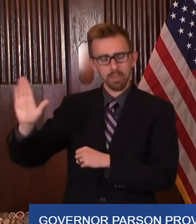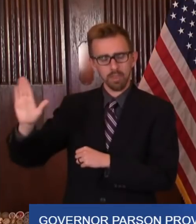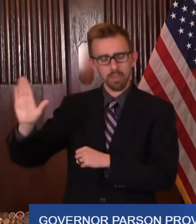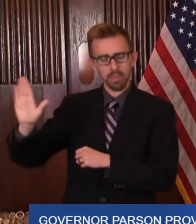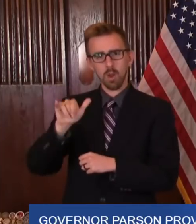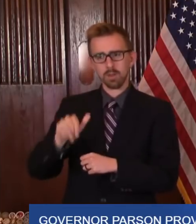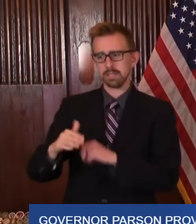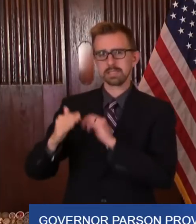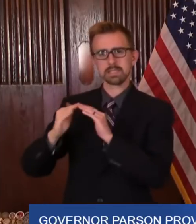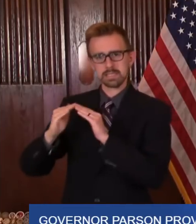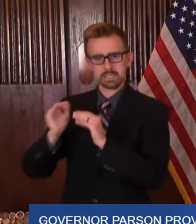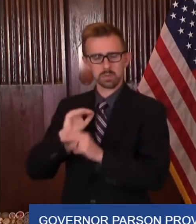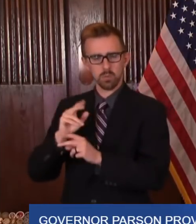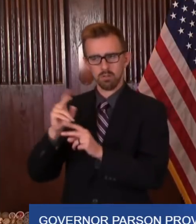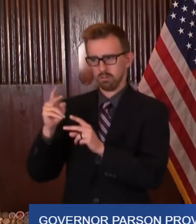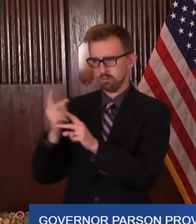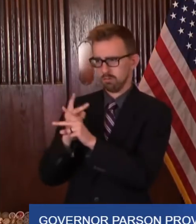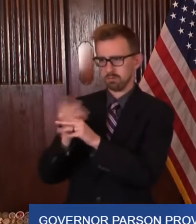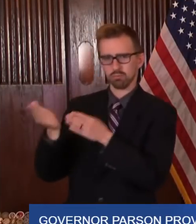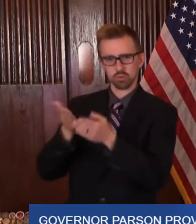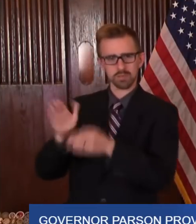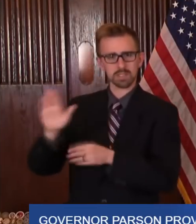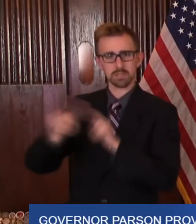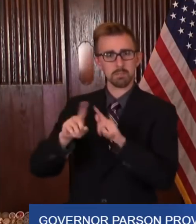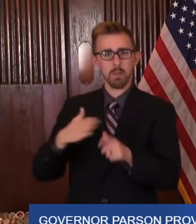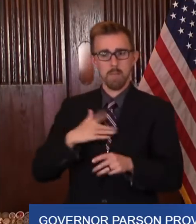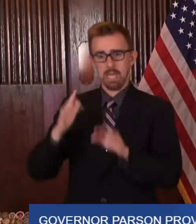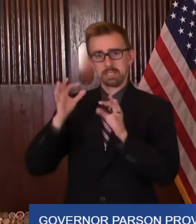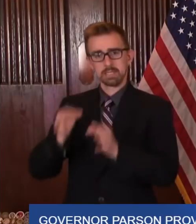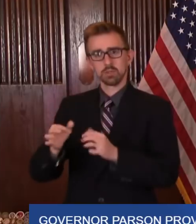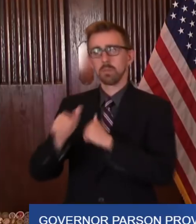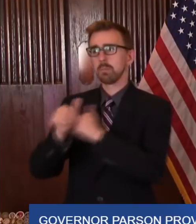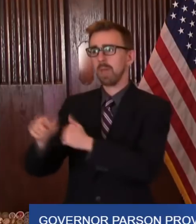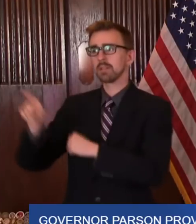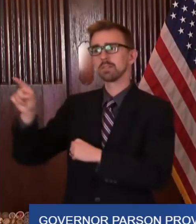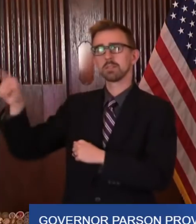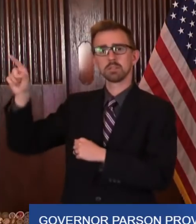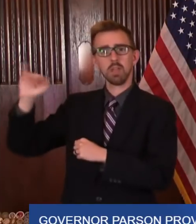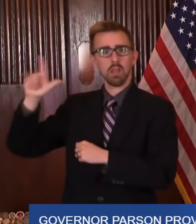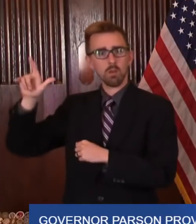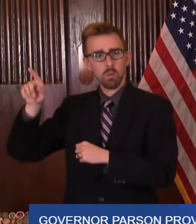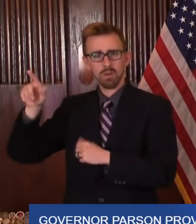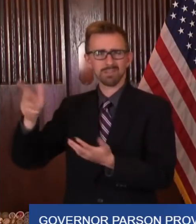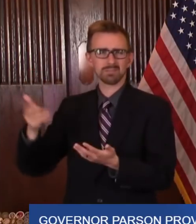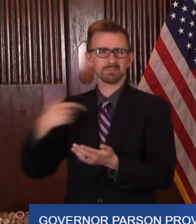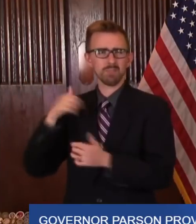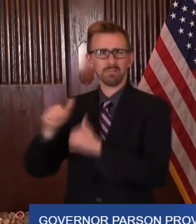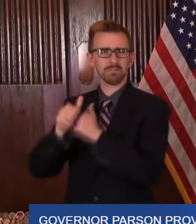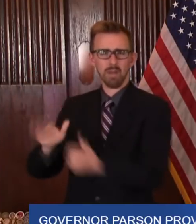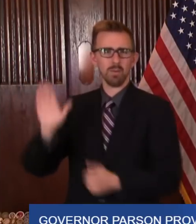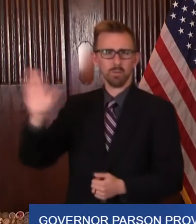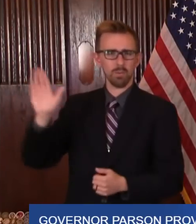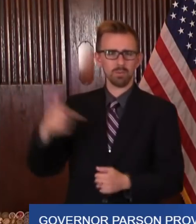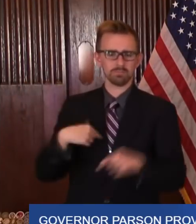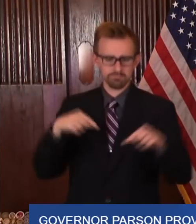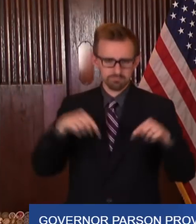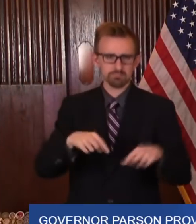city, and we're going to try to provide those services. But I'm not going to base my decision on what's happening in Illinois for my state of Missouri.